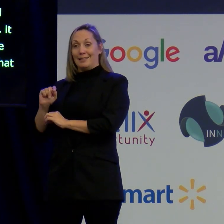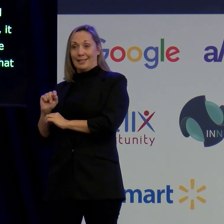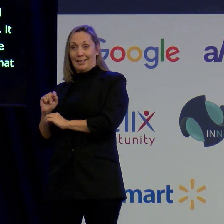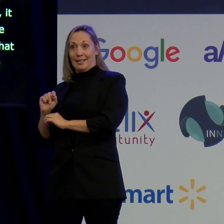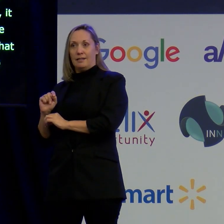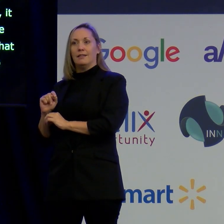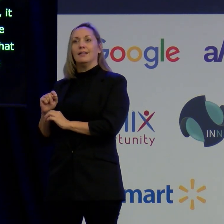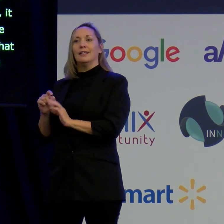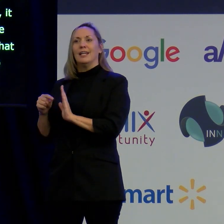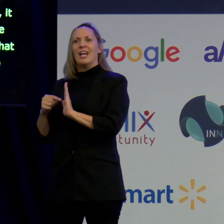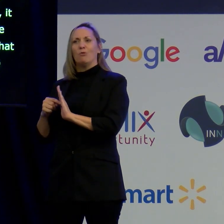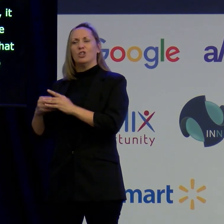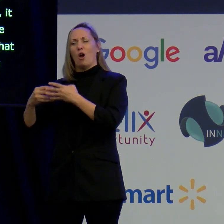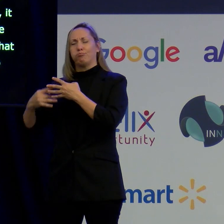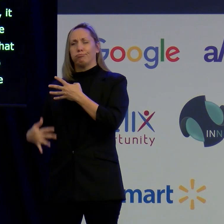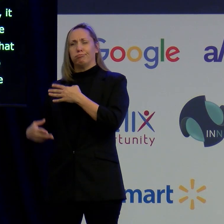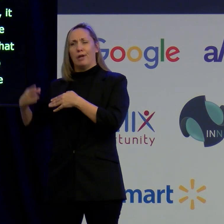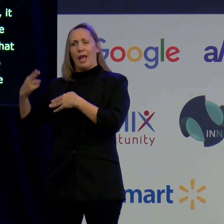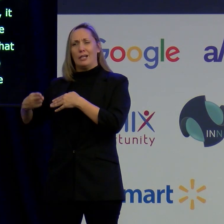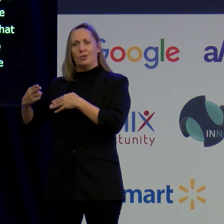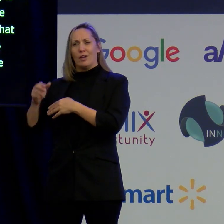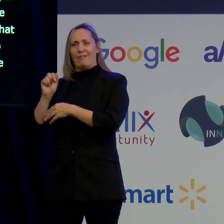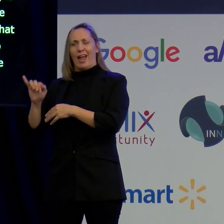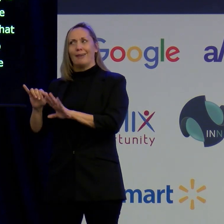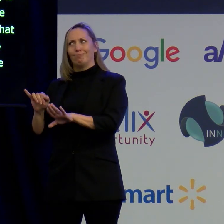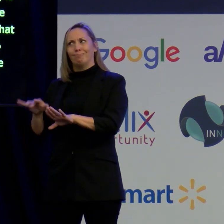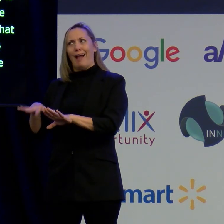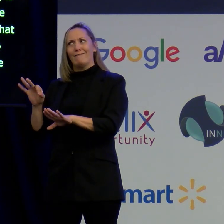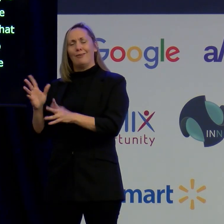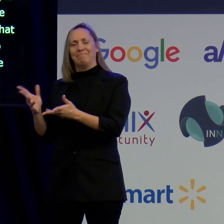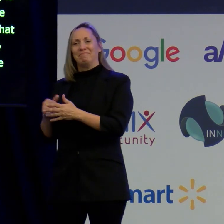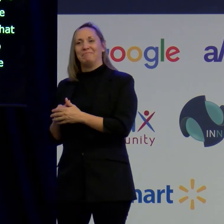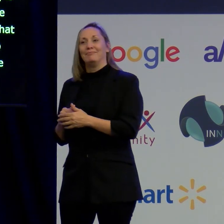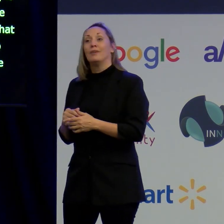will give you a potted history of AI. I found yesterday, I was on the plane.